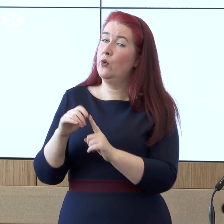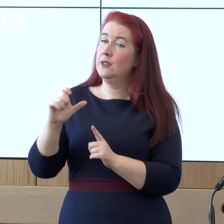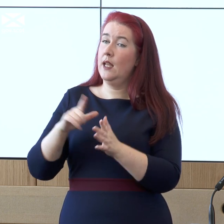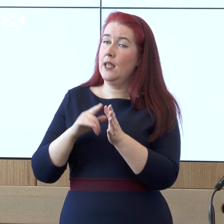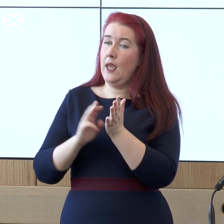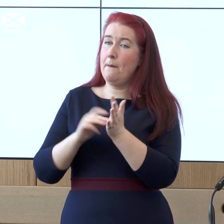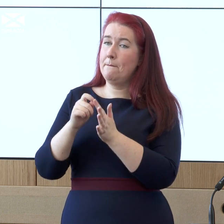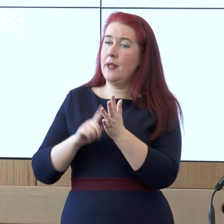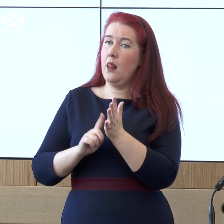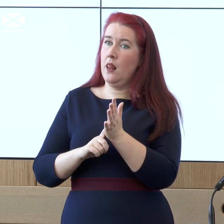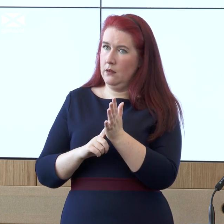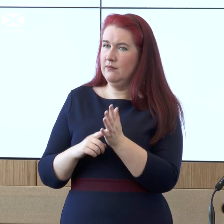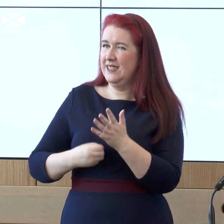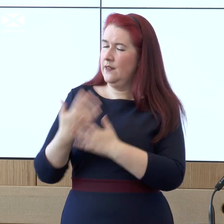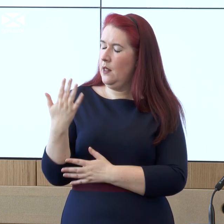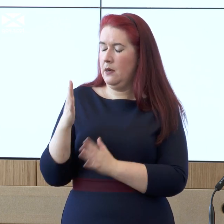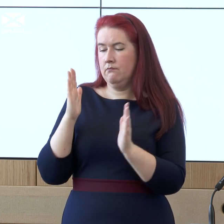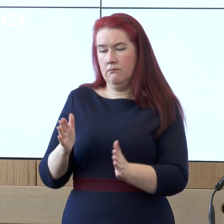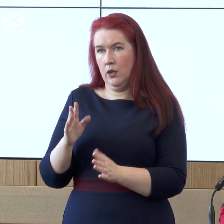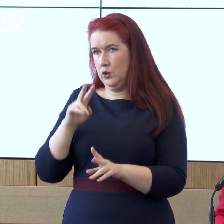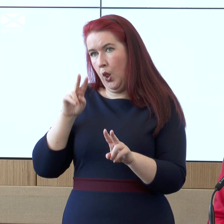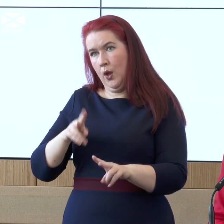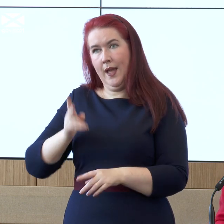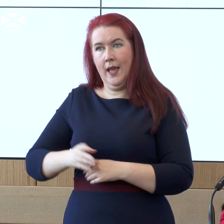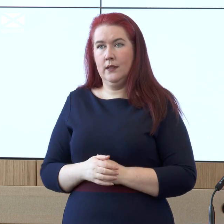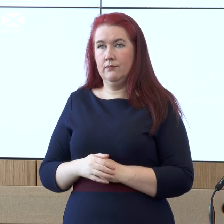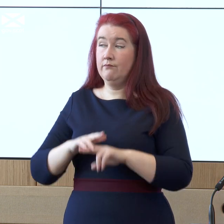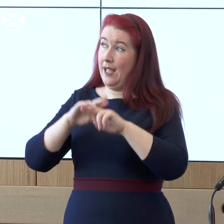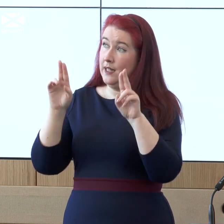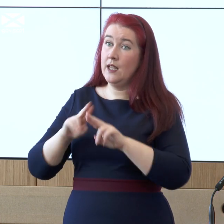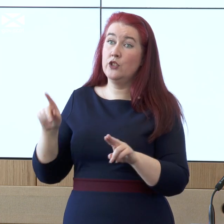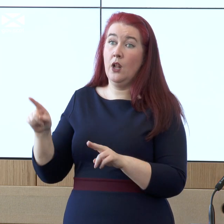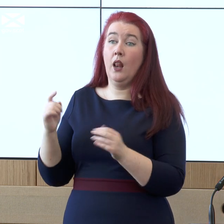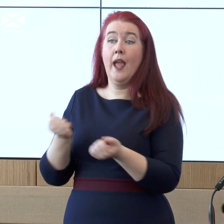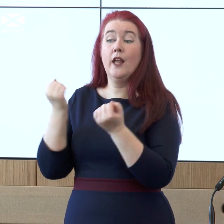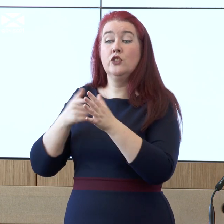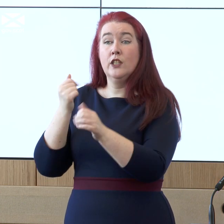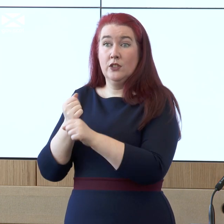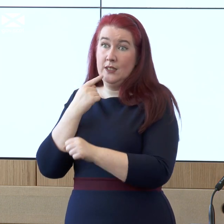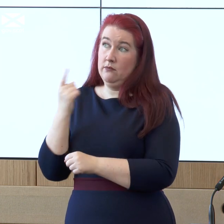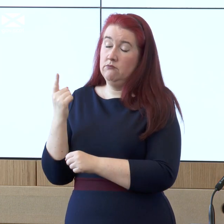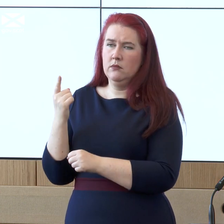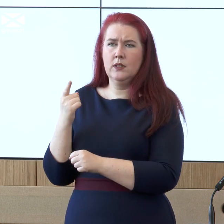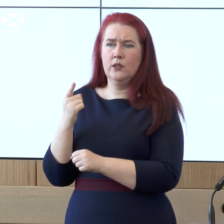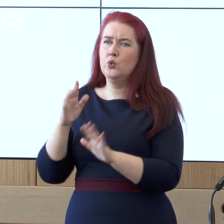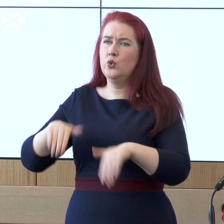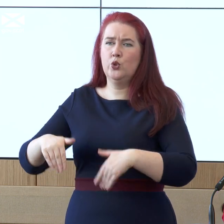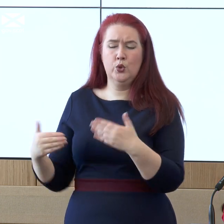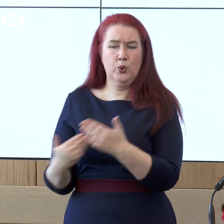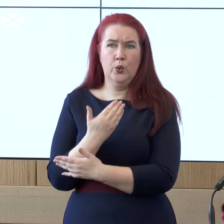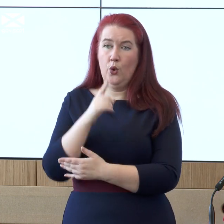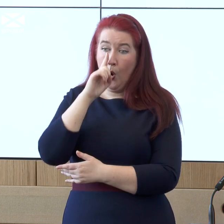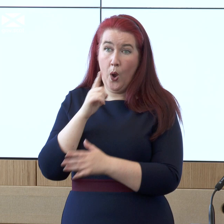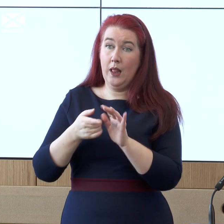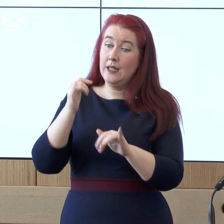be reassessed. The International Energy Agency is even blunter. In its assessment, there should be no new oil and gas fields